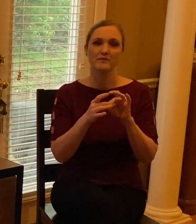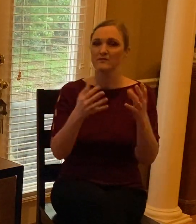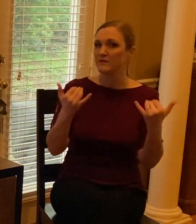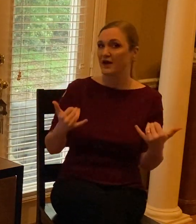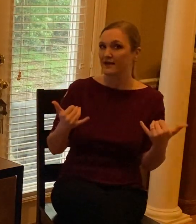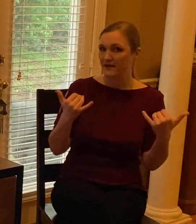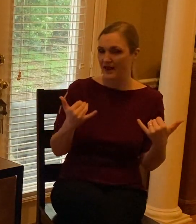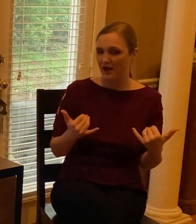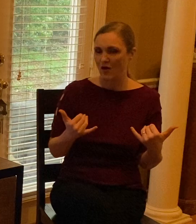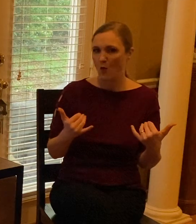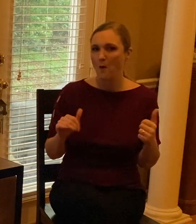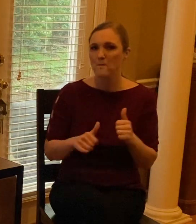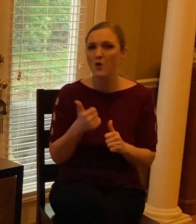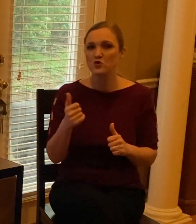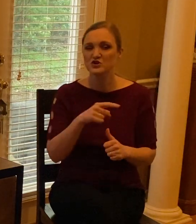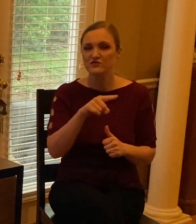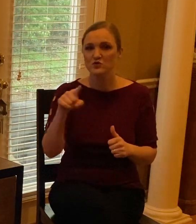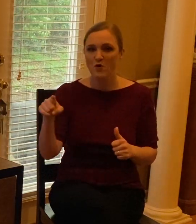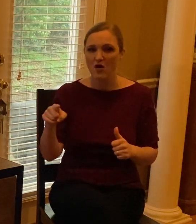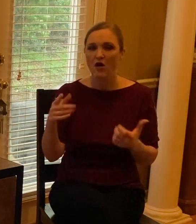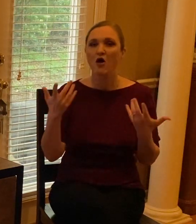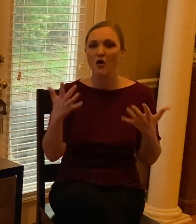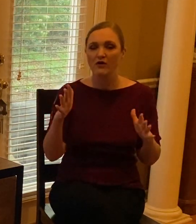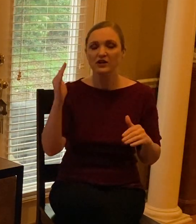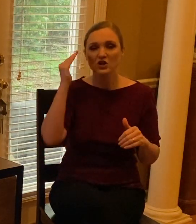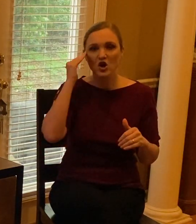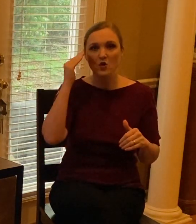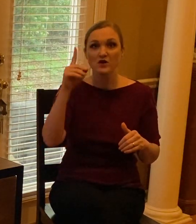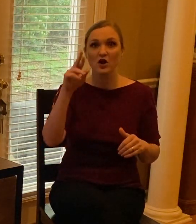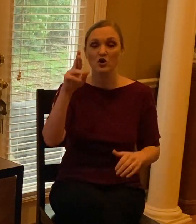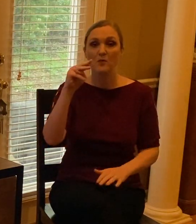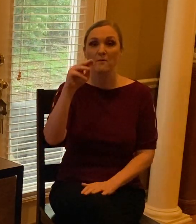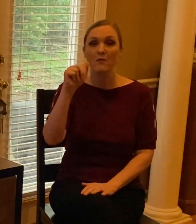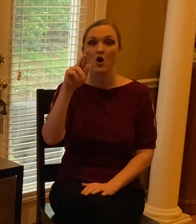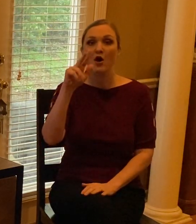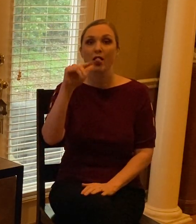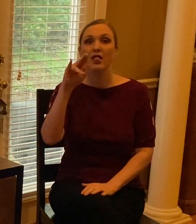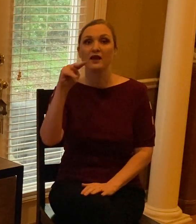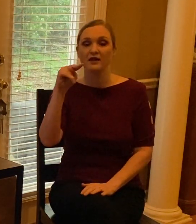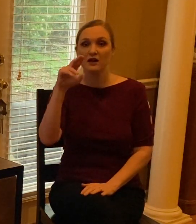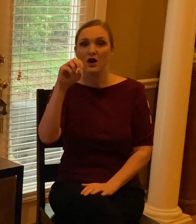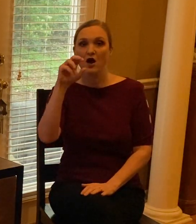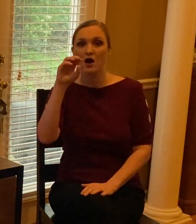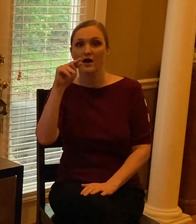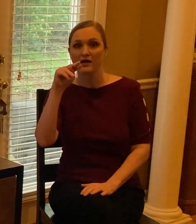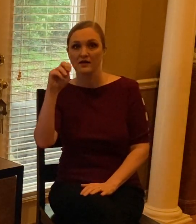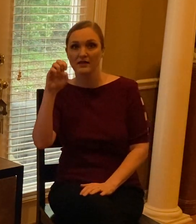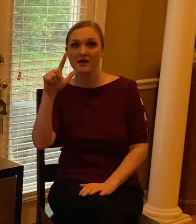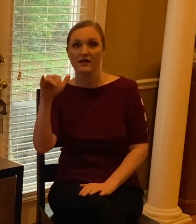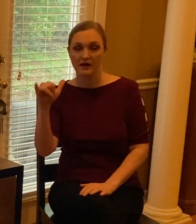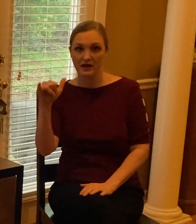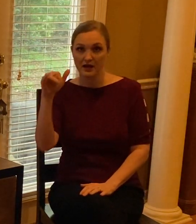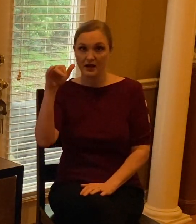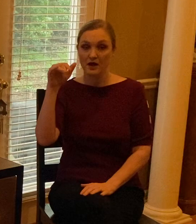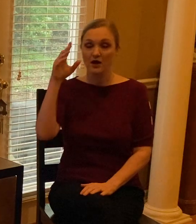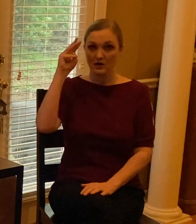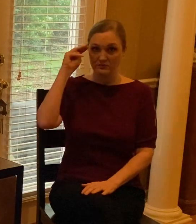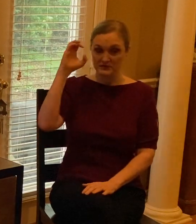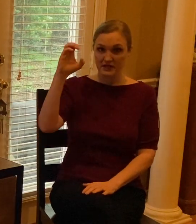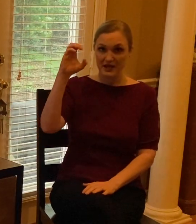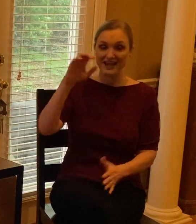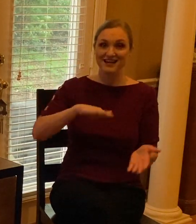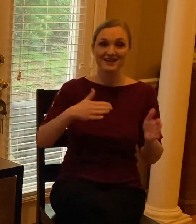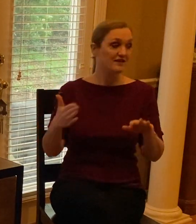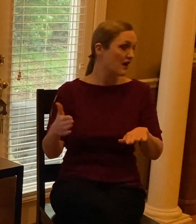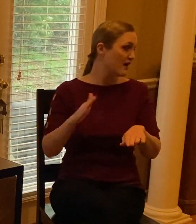point, most of you are likely aware that Dr. Marlon Conley passed away on Friday, April the 10th, just